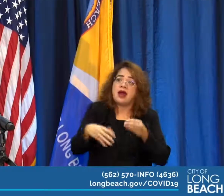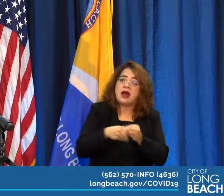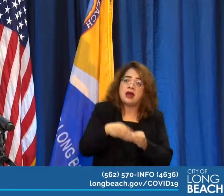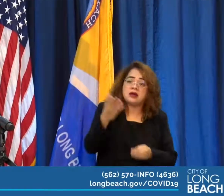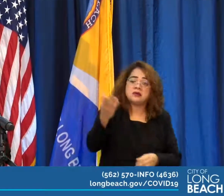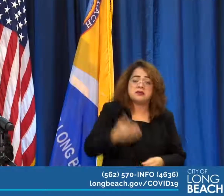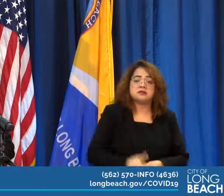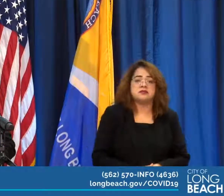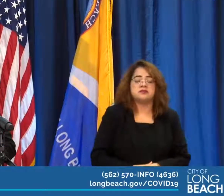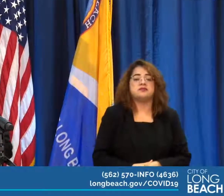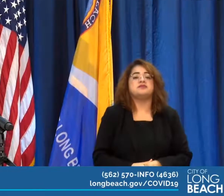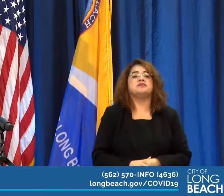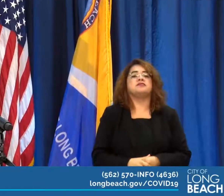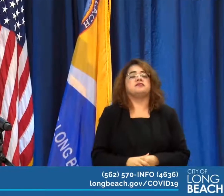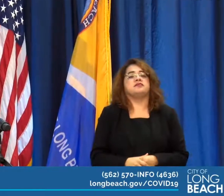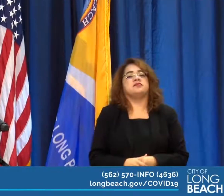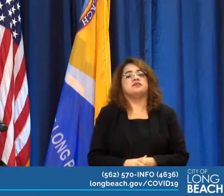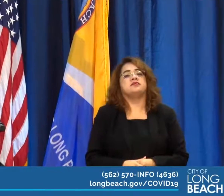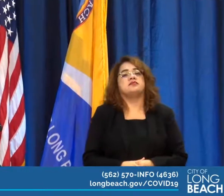Kelly, go ahead.